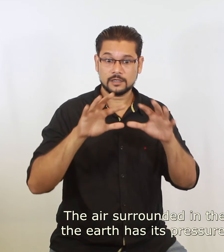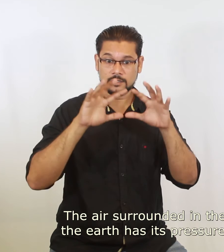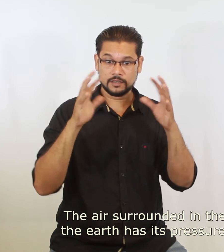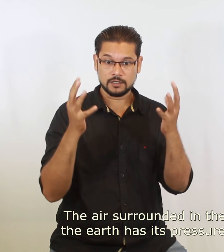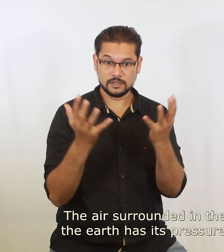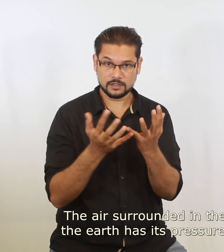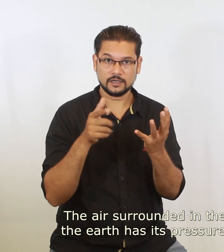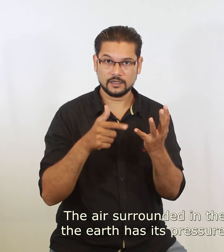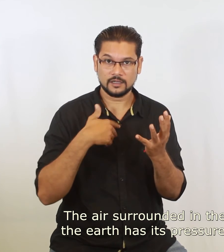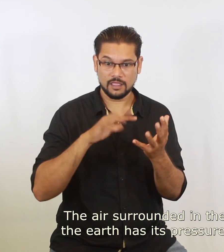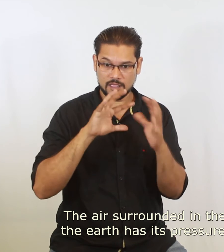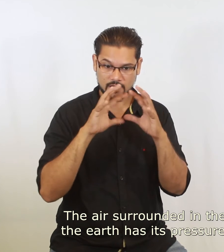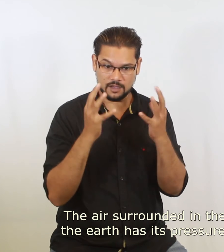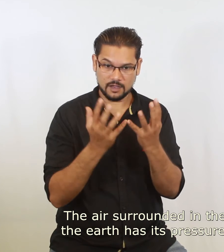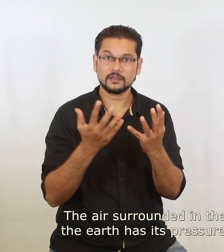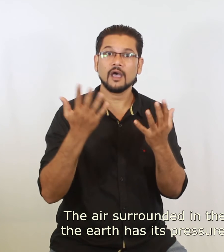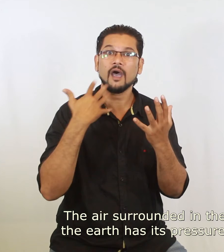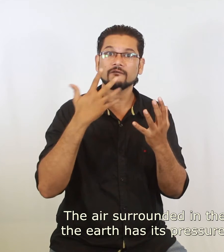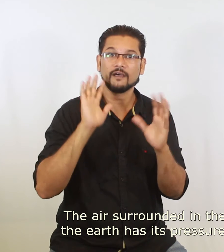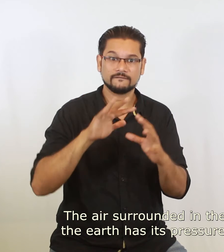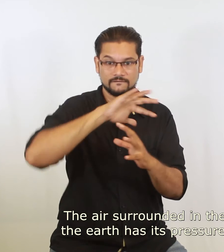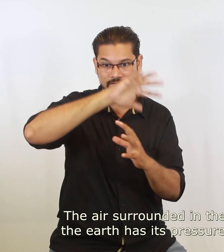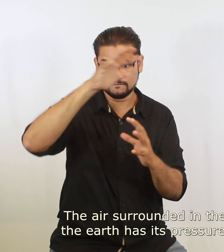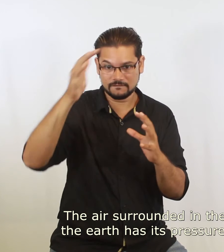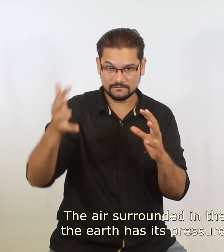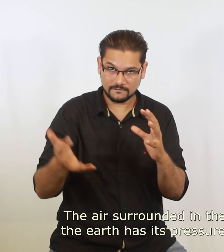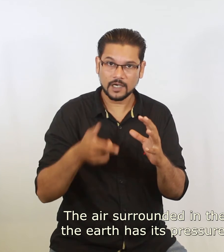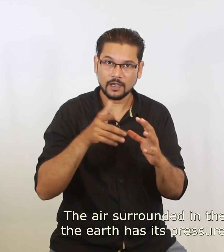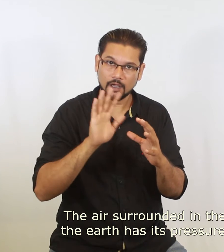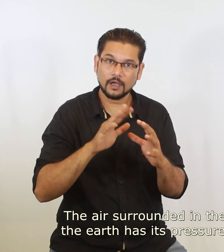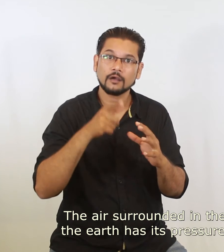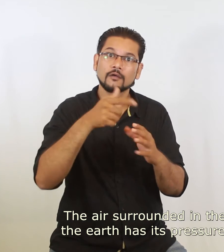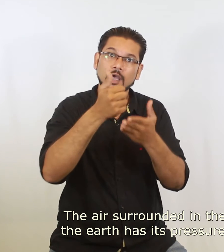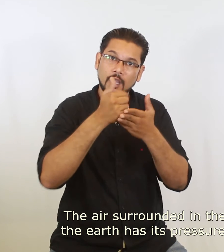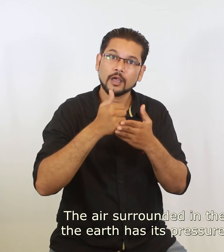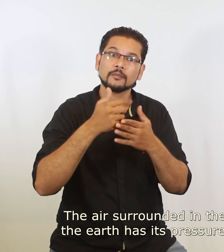The air surrounded in the space above the earth has its pressure on the earth.